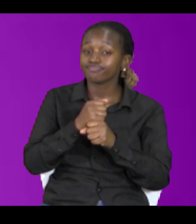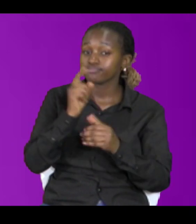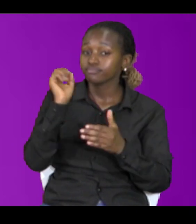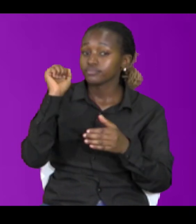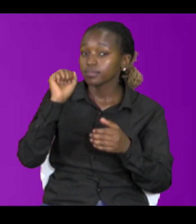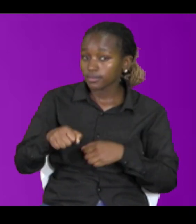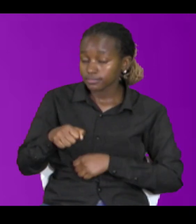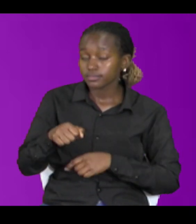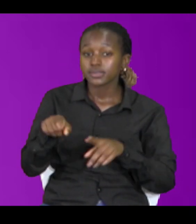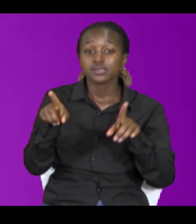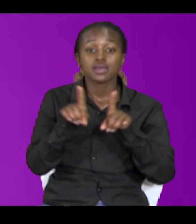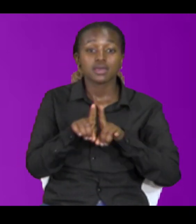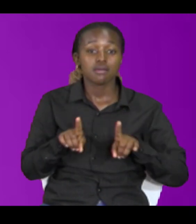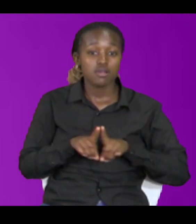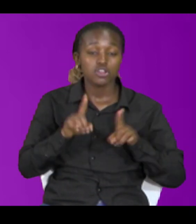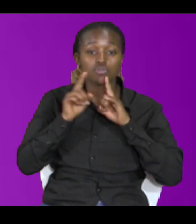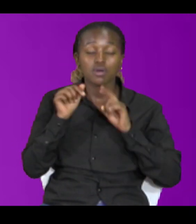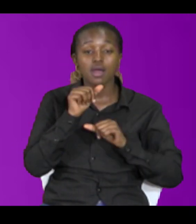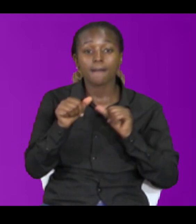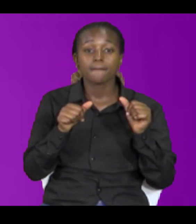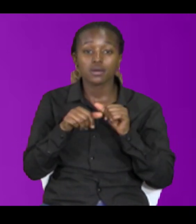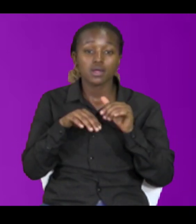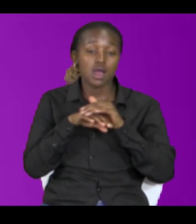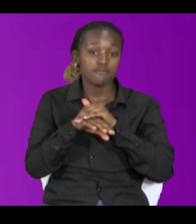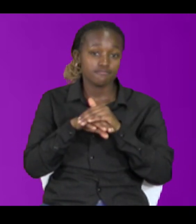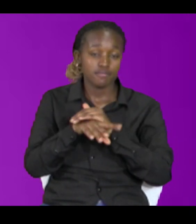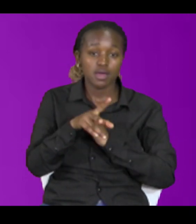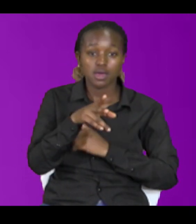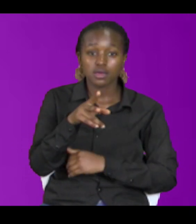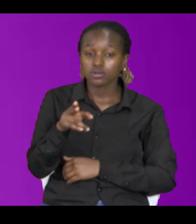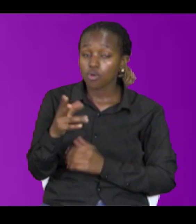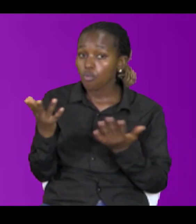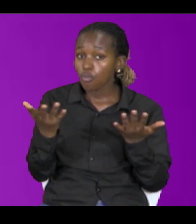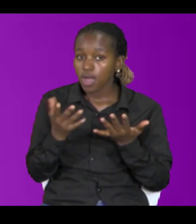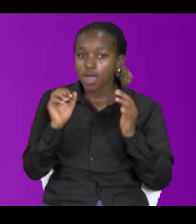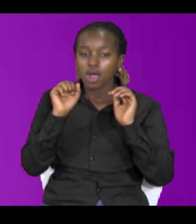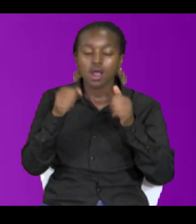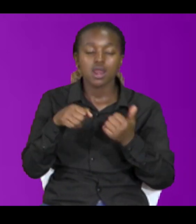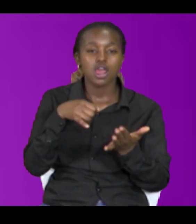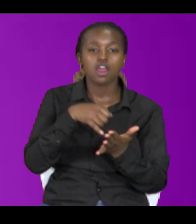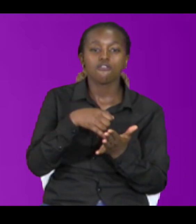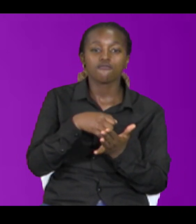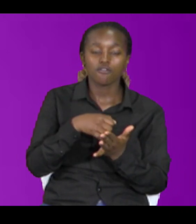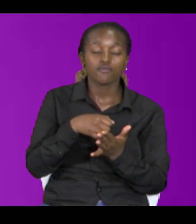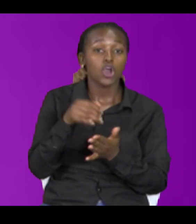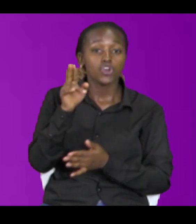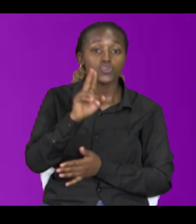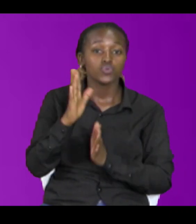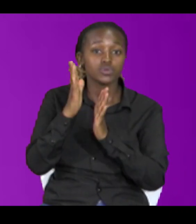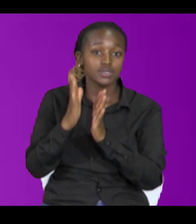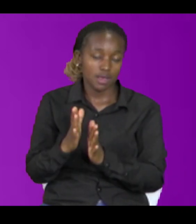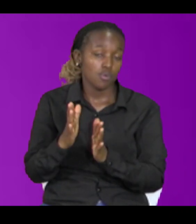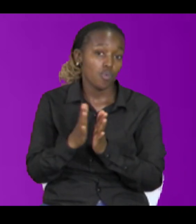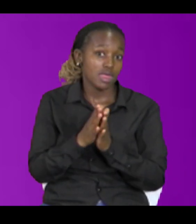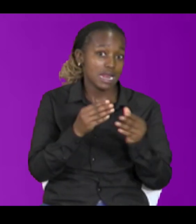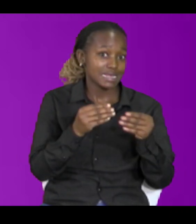I had talked about accessibility audits involving users with disabilities in the design